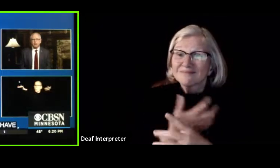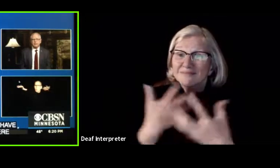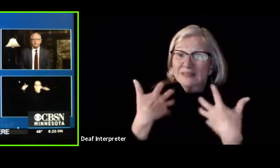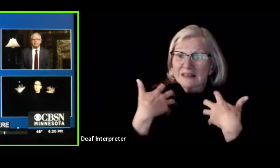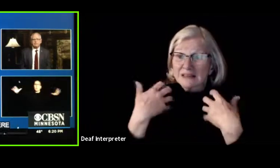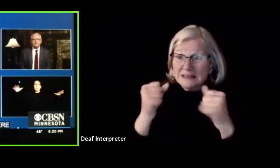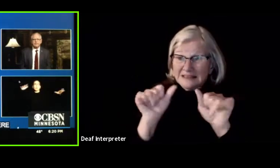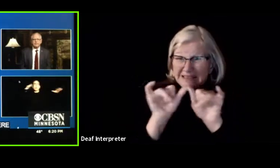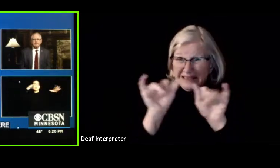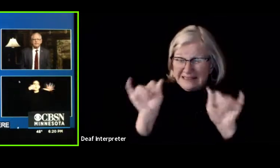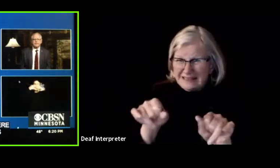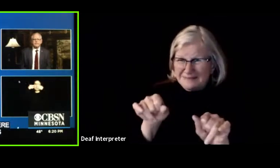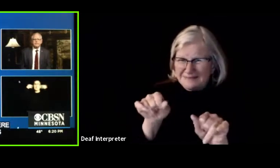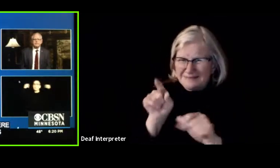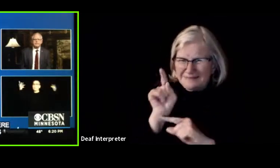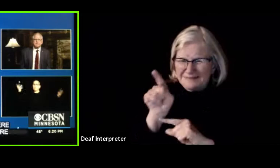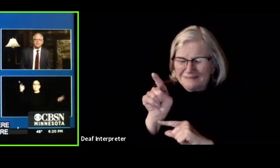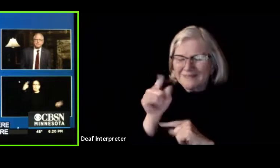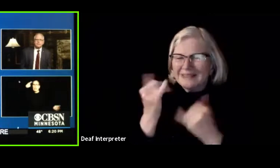overrun.